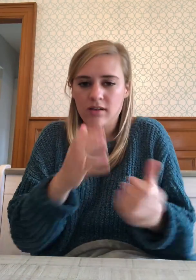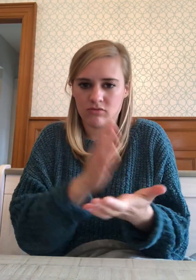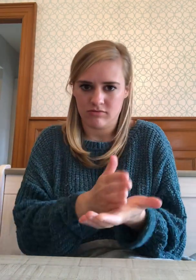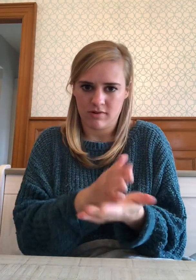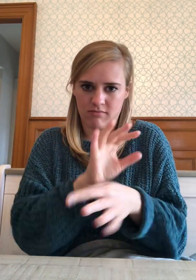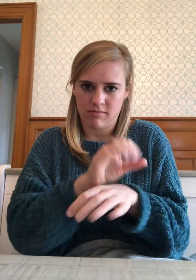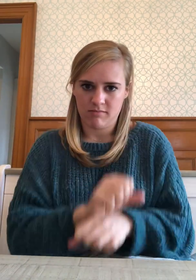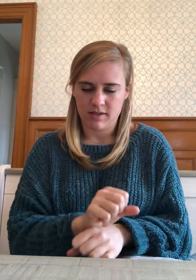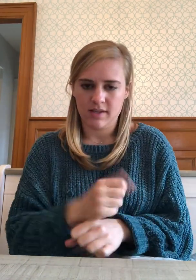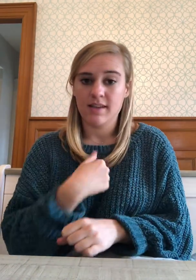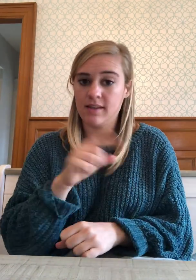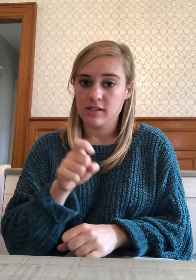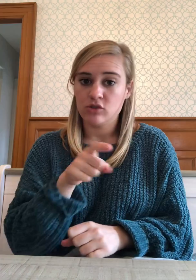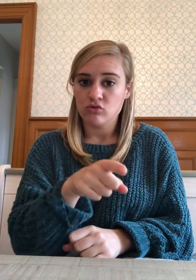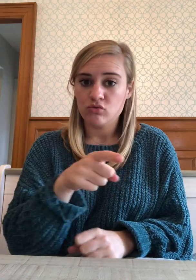I need you to want to stop.